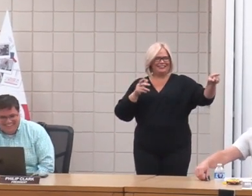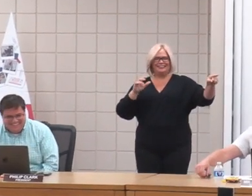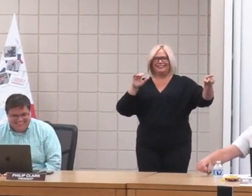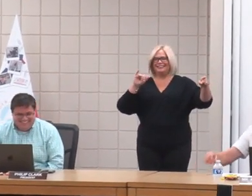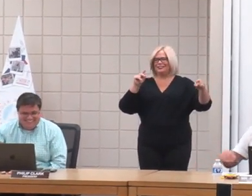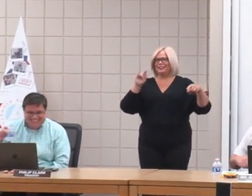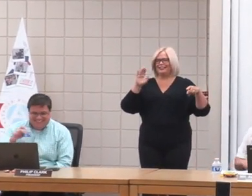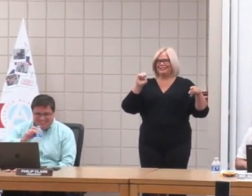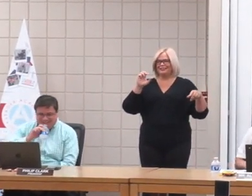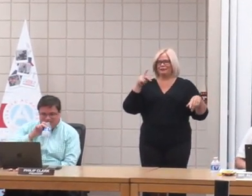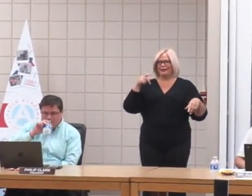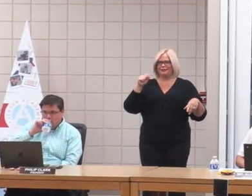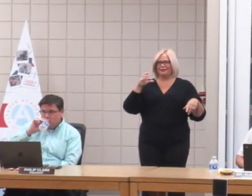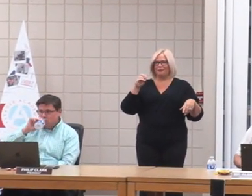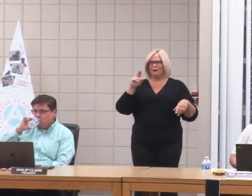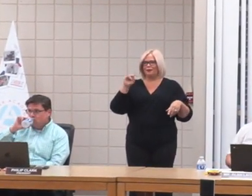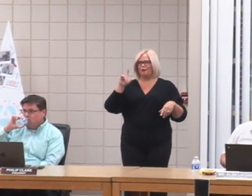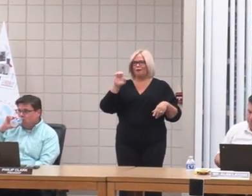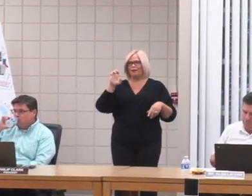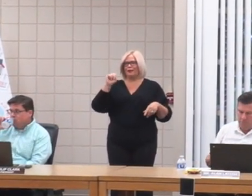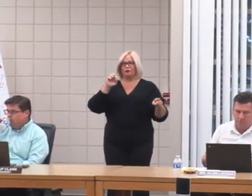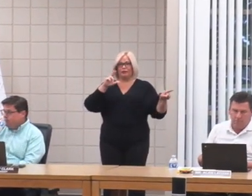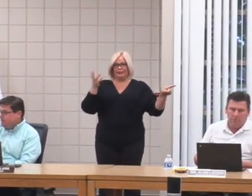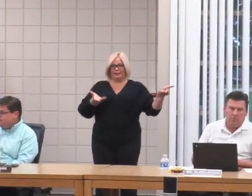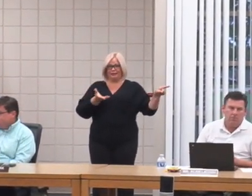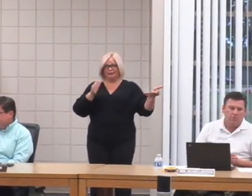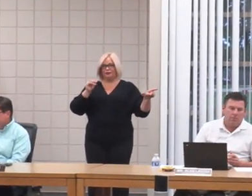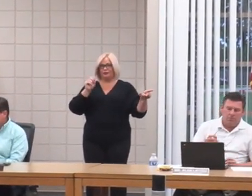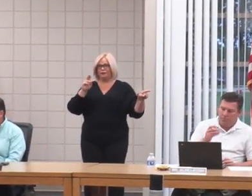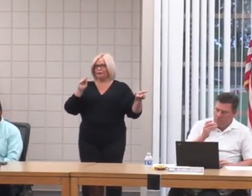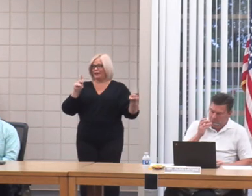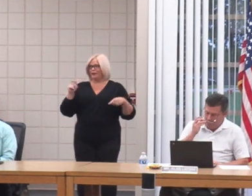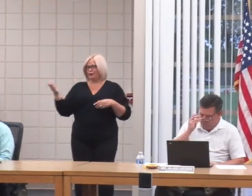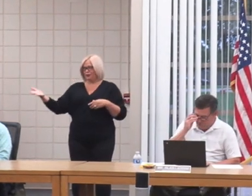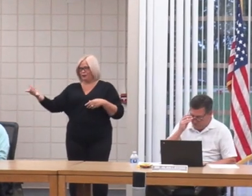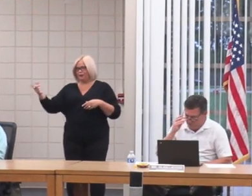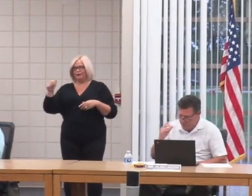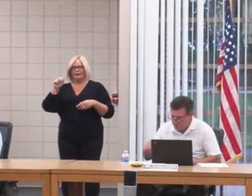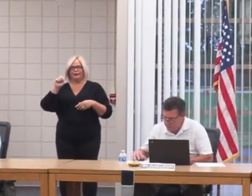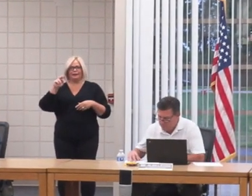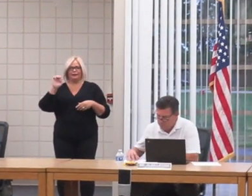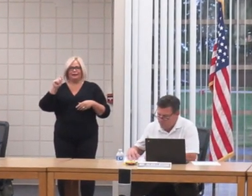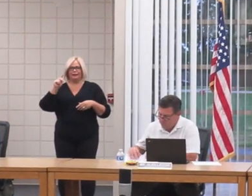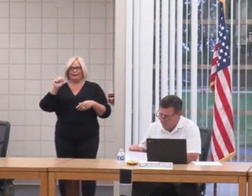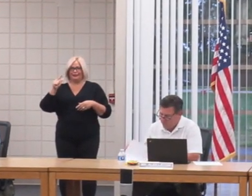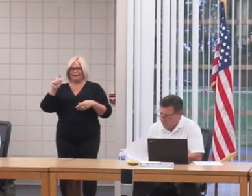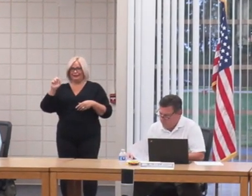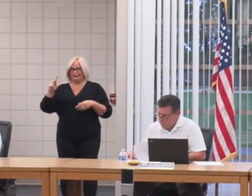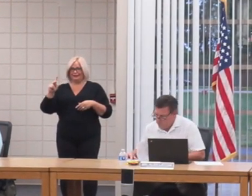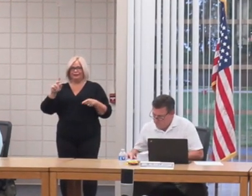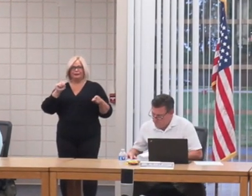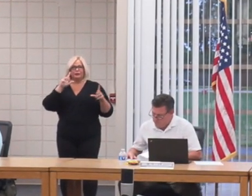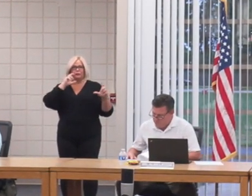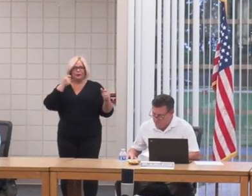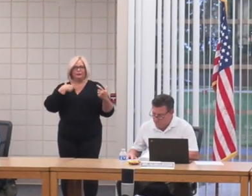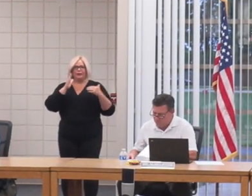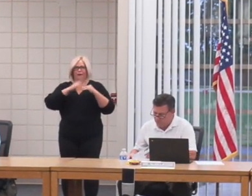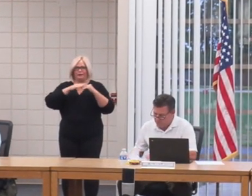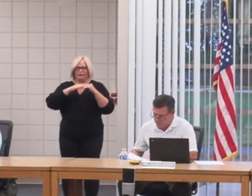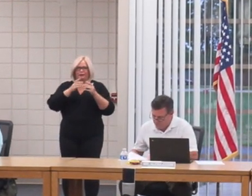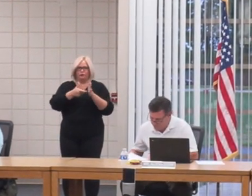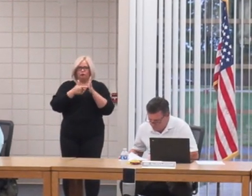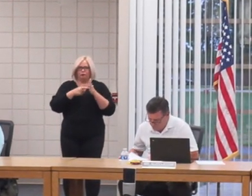Janice Pascoe? Nicole Emery? Here. Jennifer Baker? Here. Andy Glick? Here. Mr. President, have a forum.